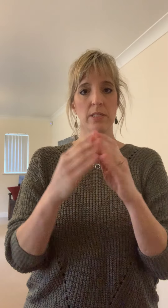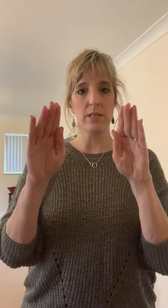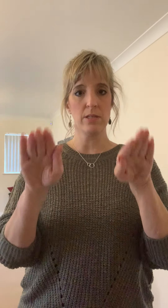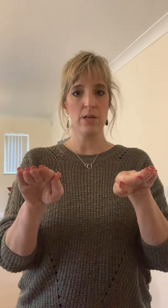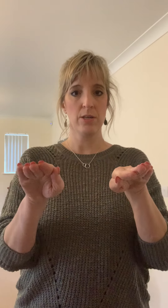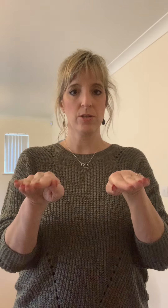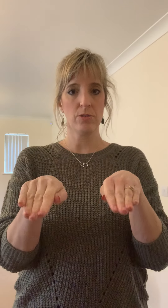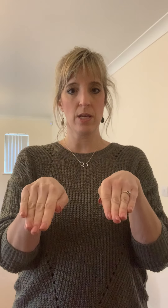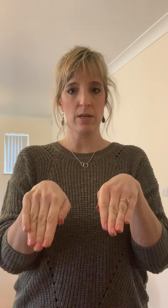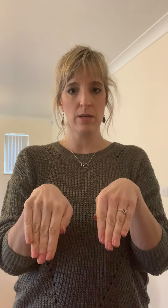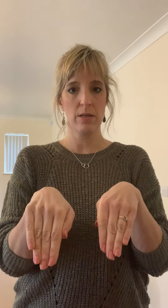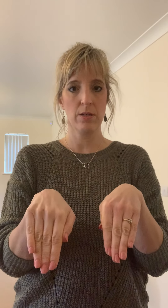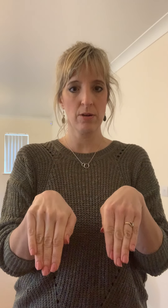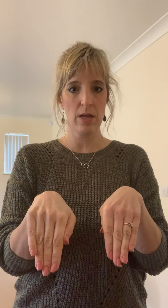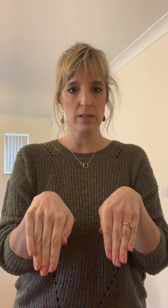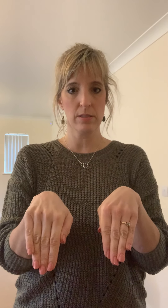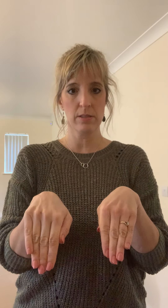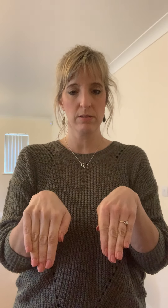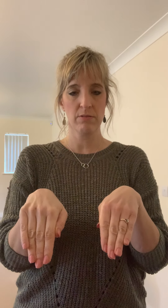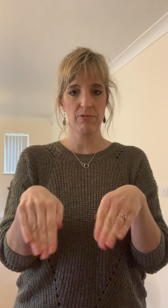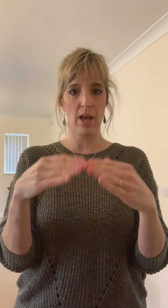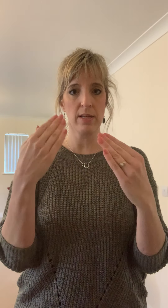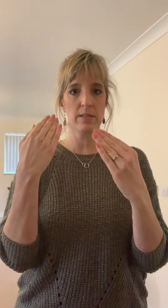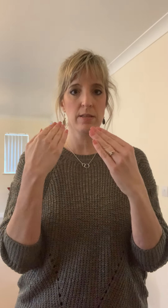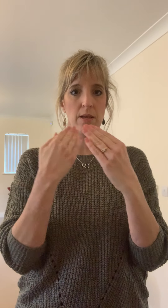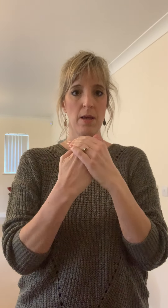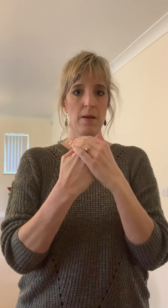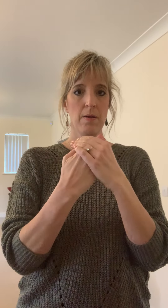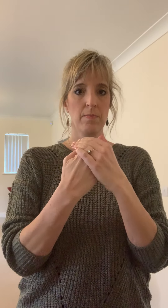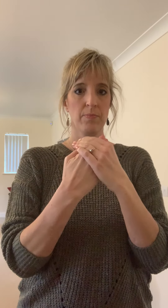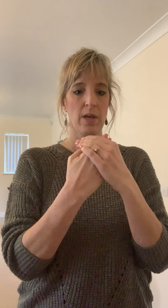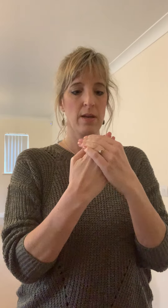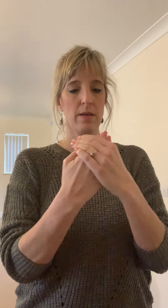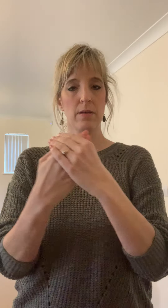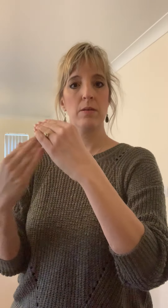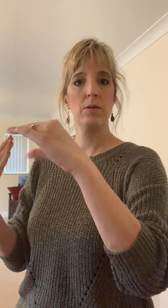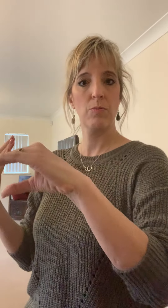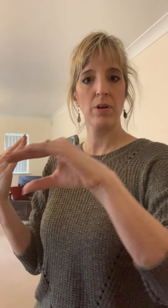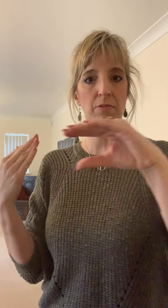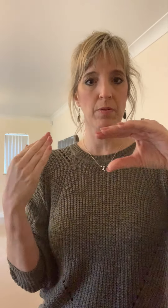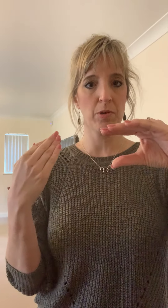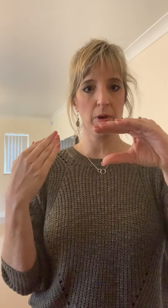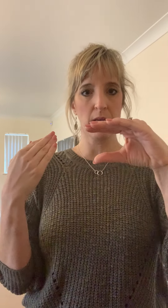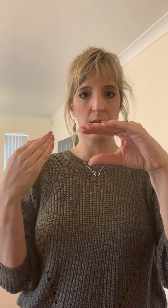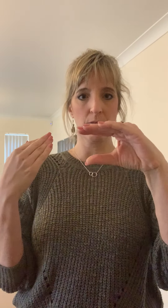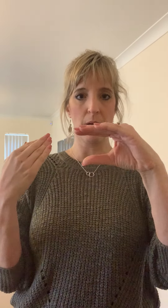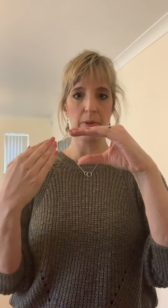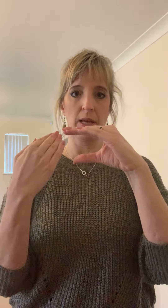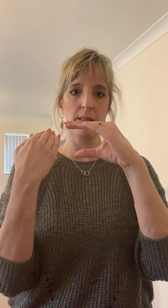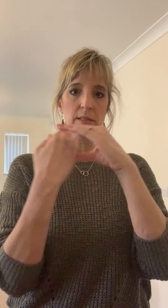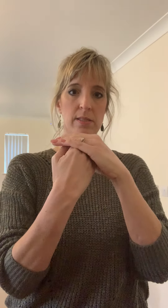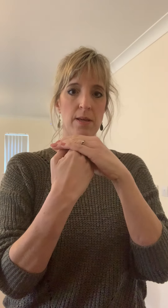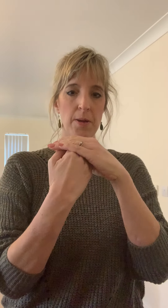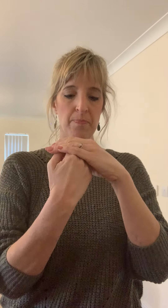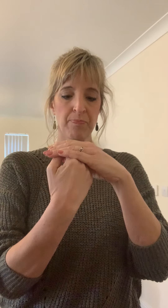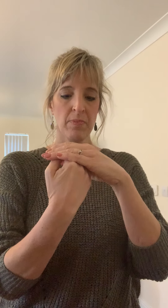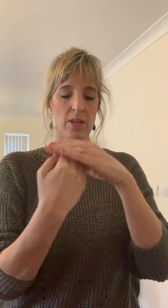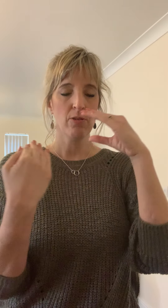did. You take your hands flat, kind of one of them, you cup it like this. Your